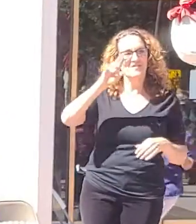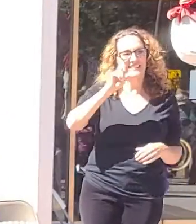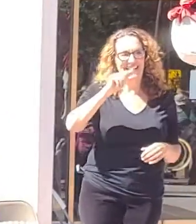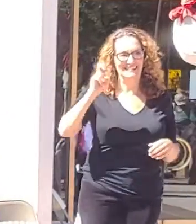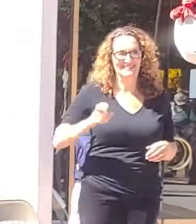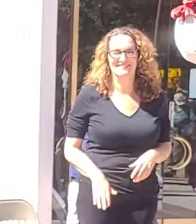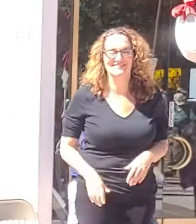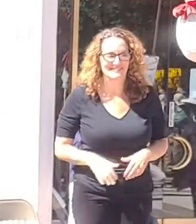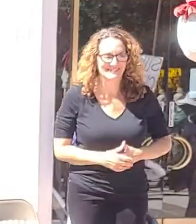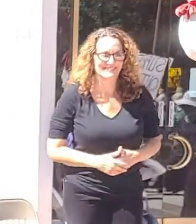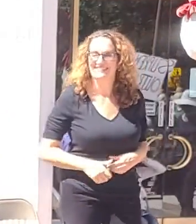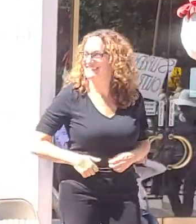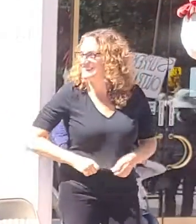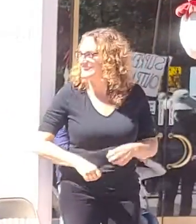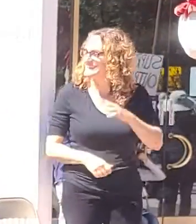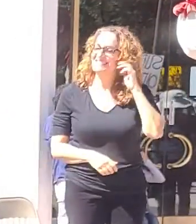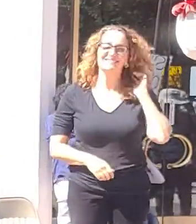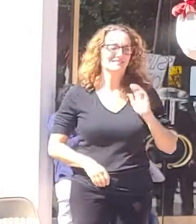please.